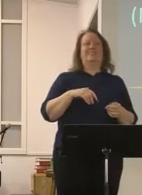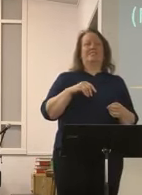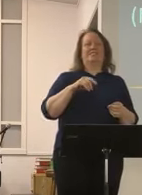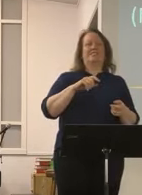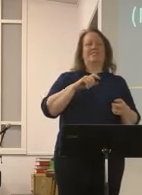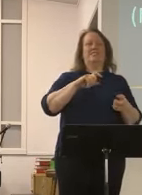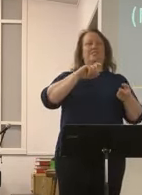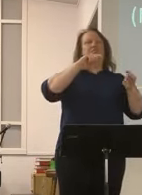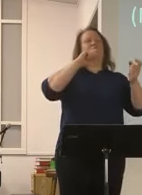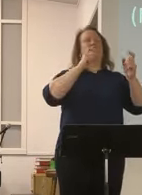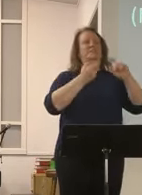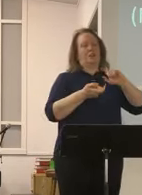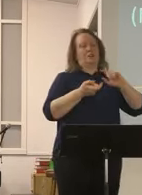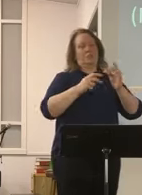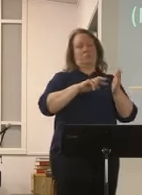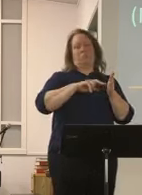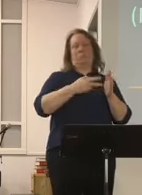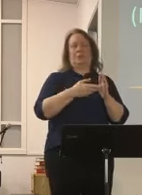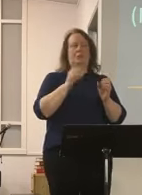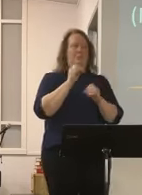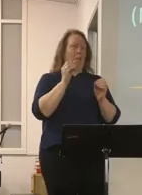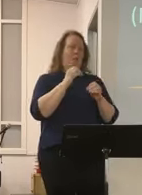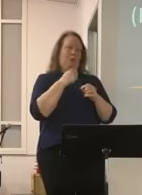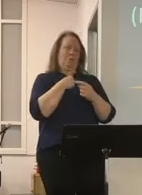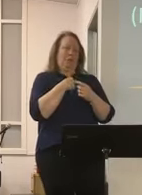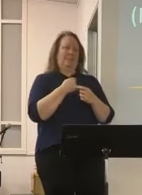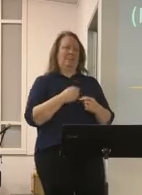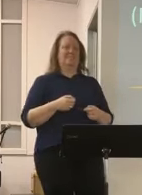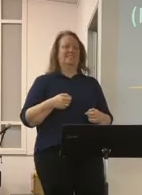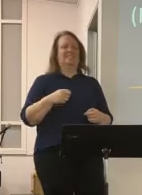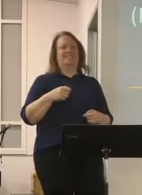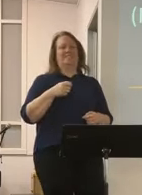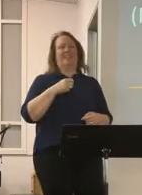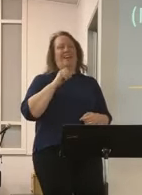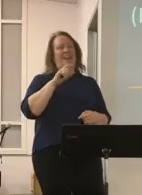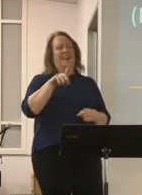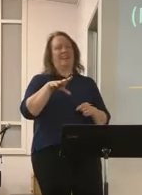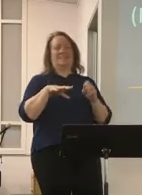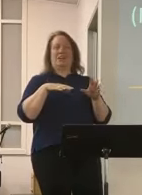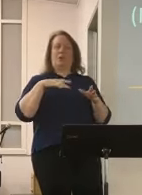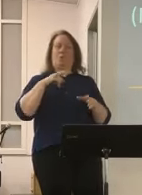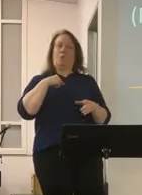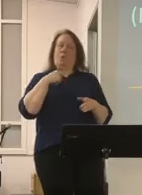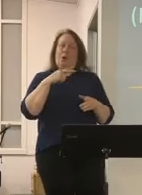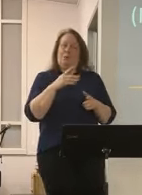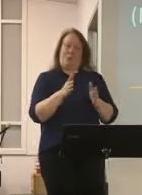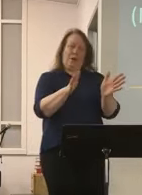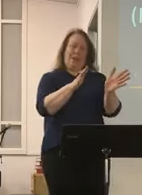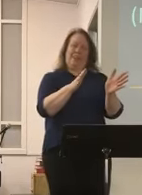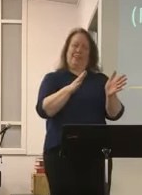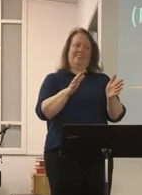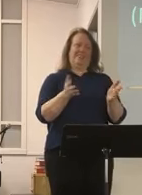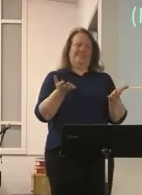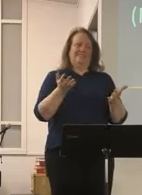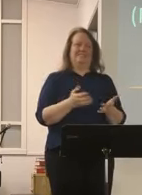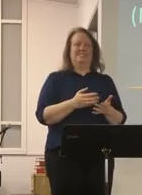That means nothing to me. I sing one key and it's off key, and so that meant nothing to